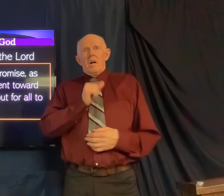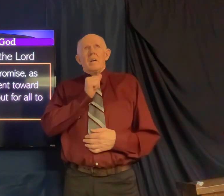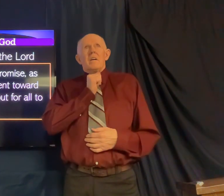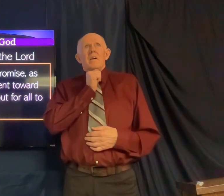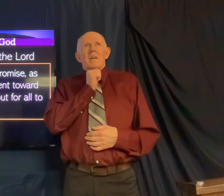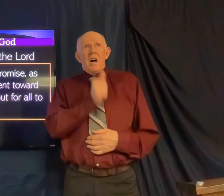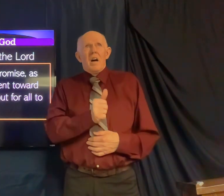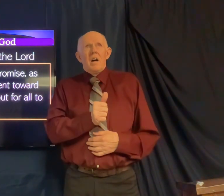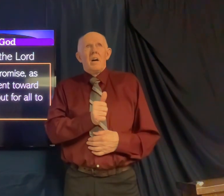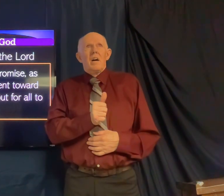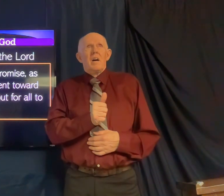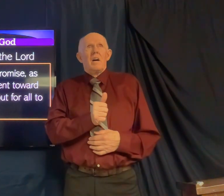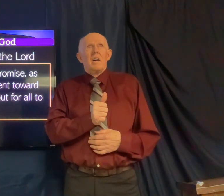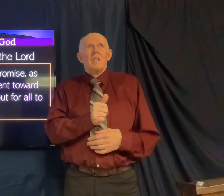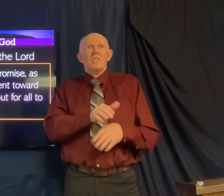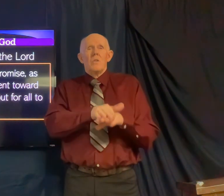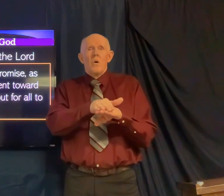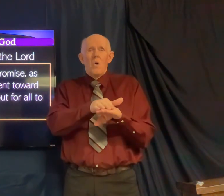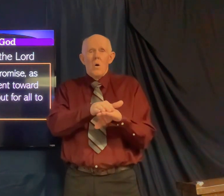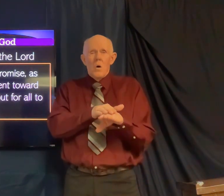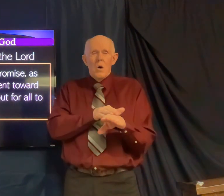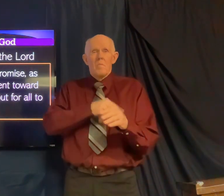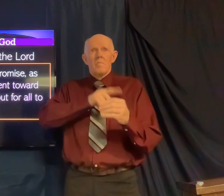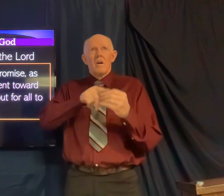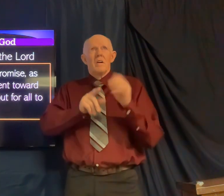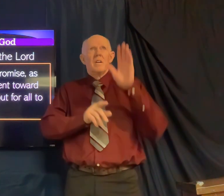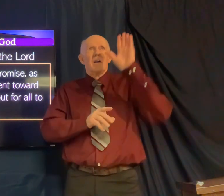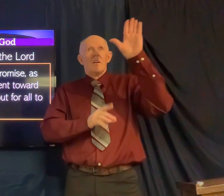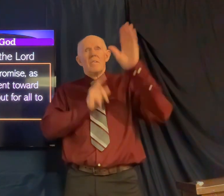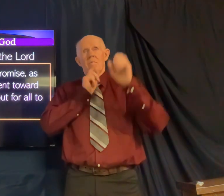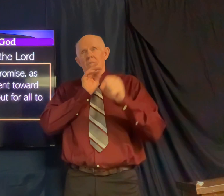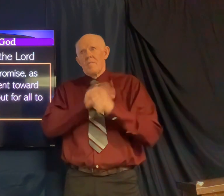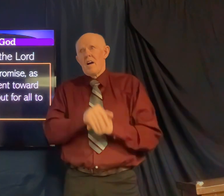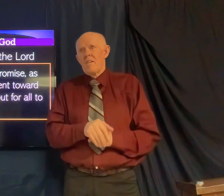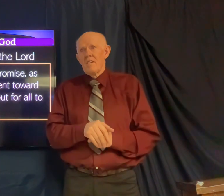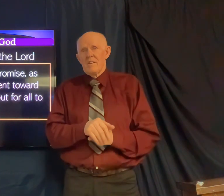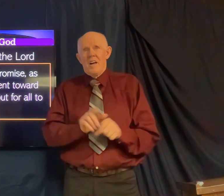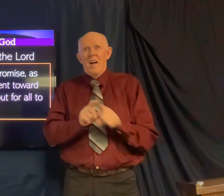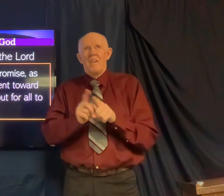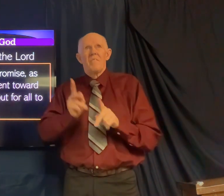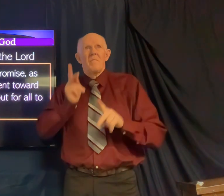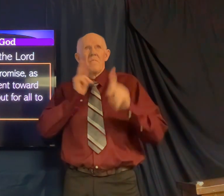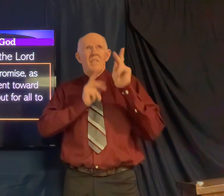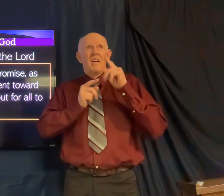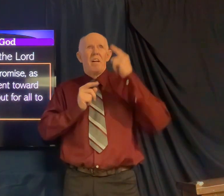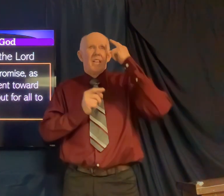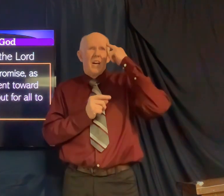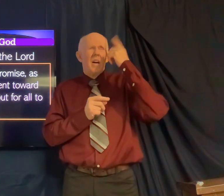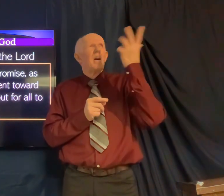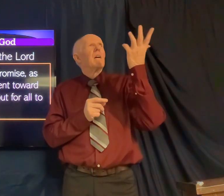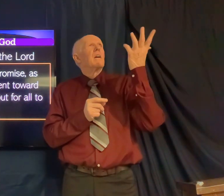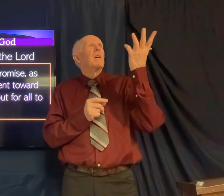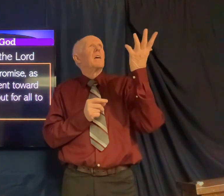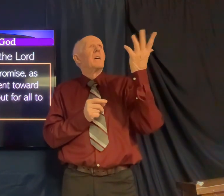The Lord is not slow about his promise, as